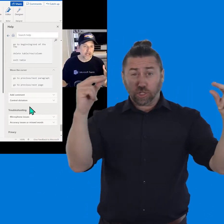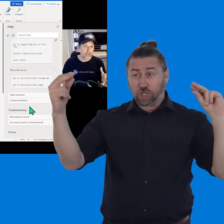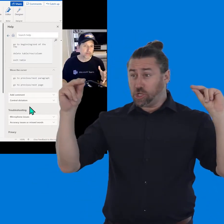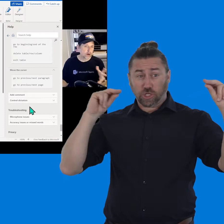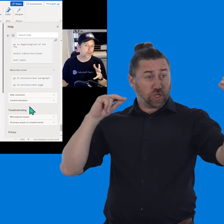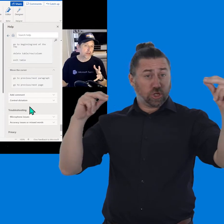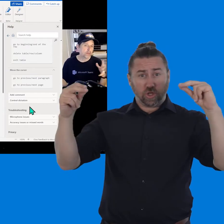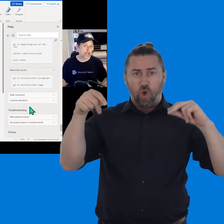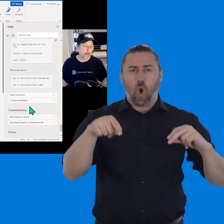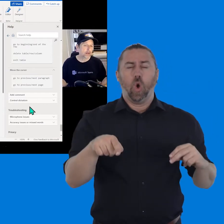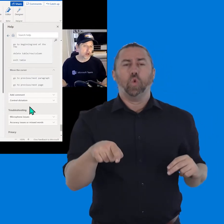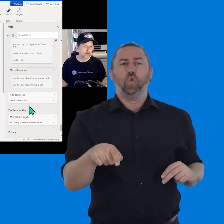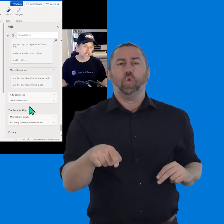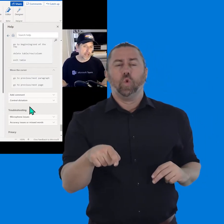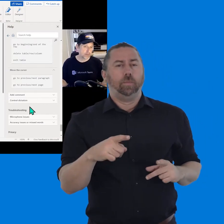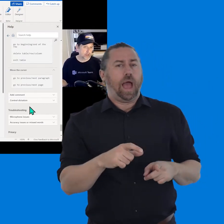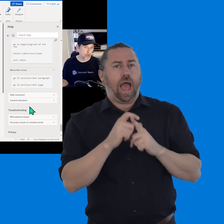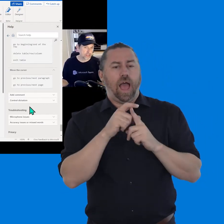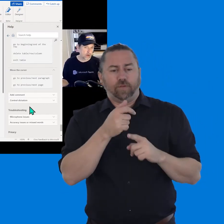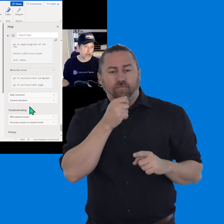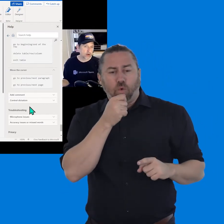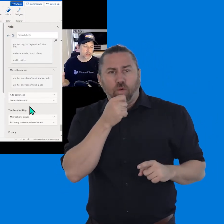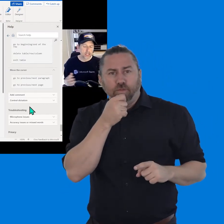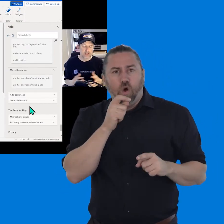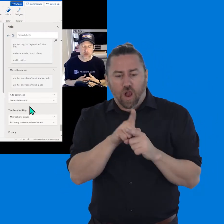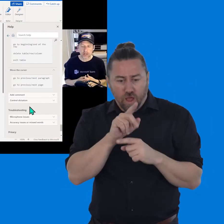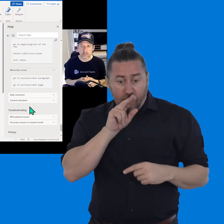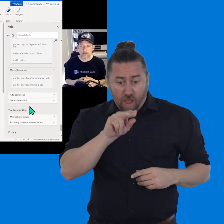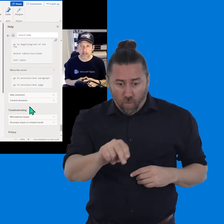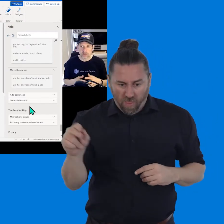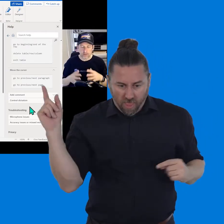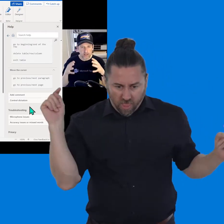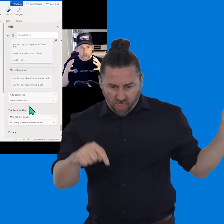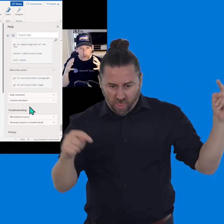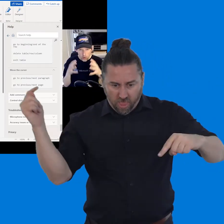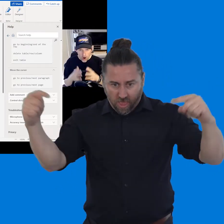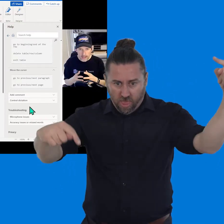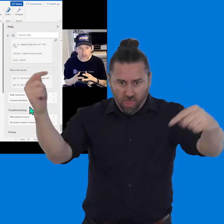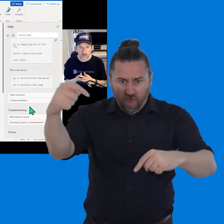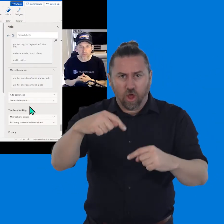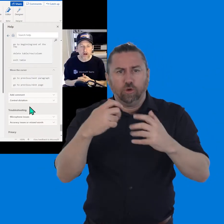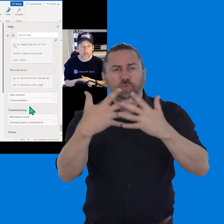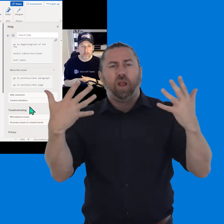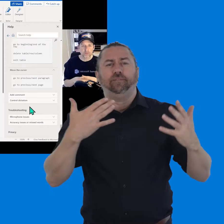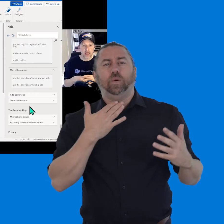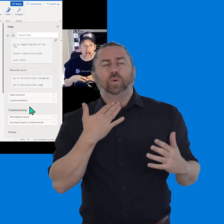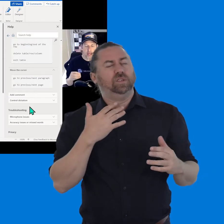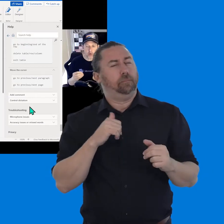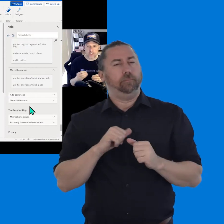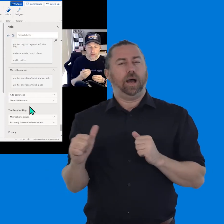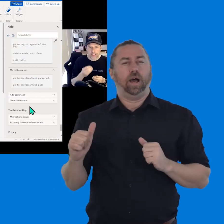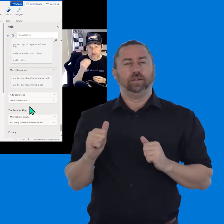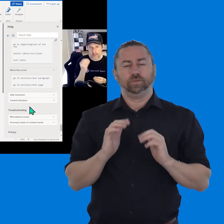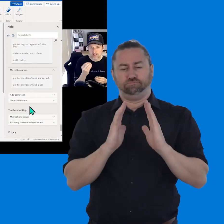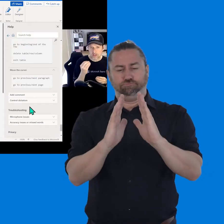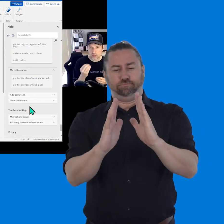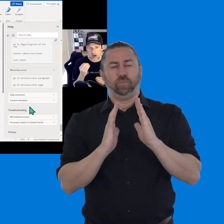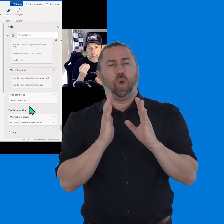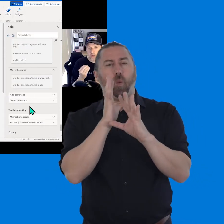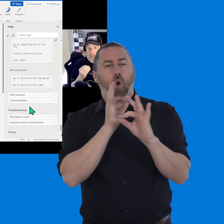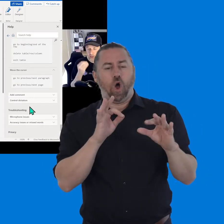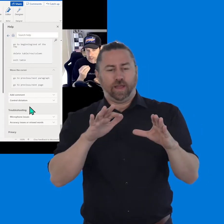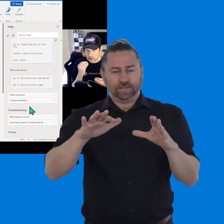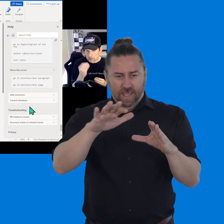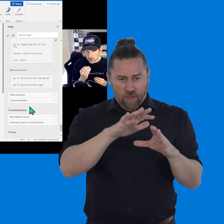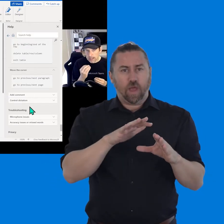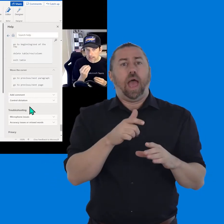microphones are going to probably pick up a lot of the ambient noise going on. So it is better to be in a quieter environment. And also, it's best to try